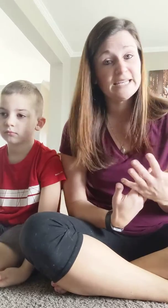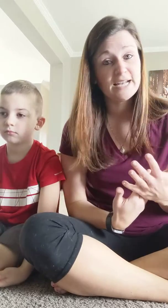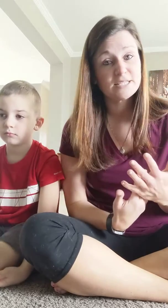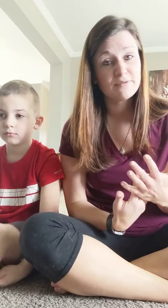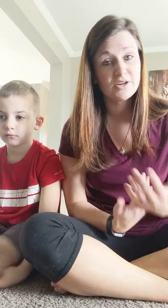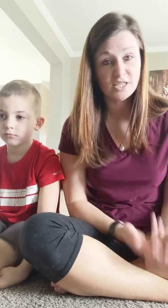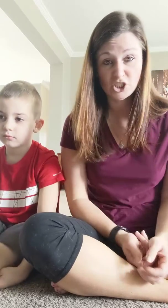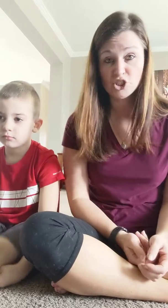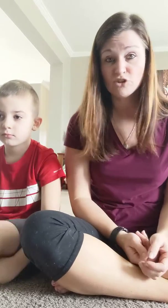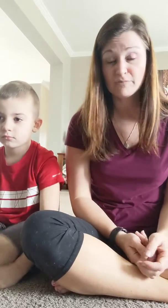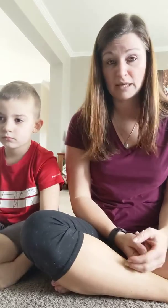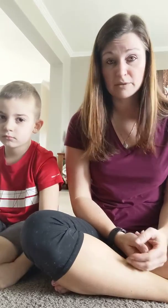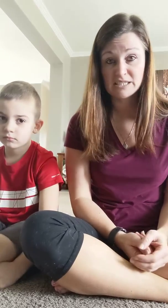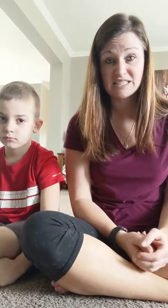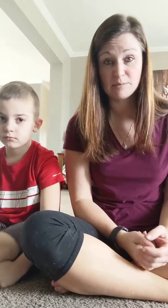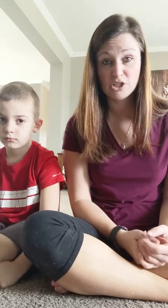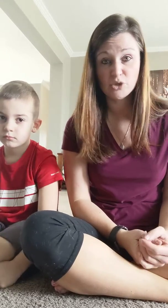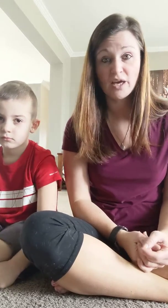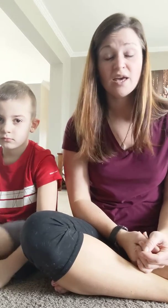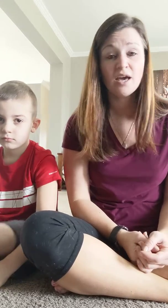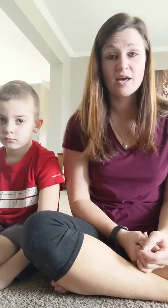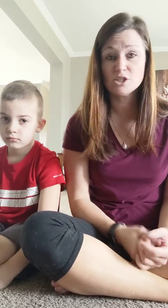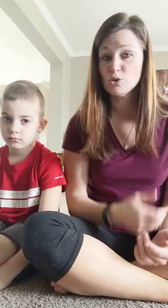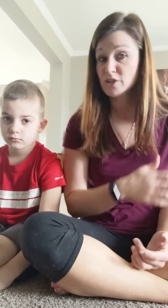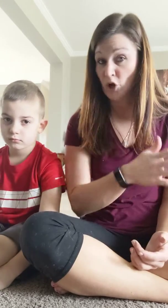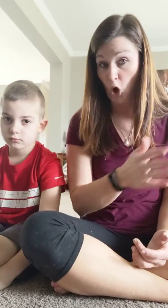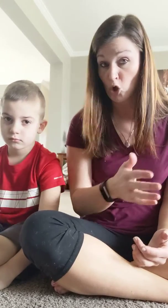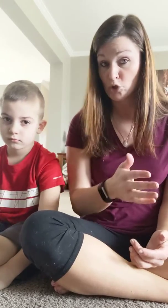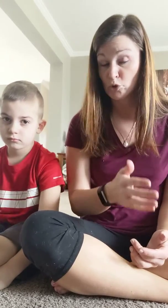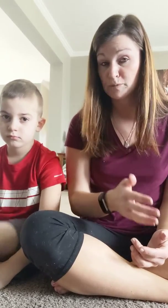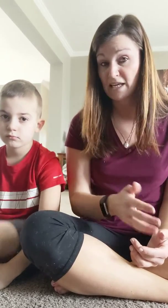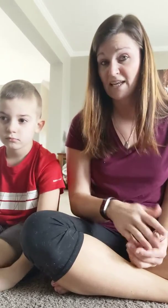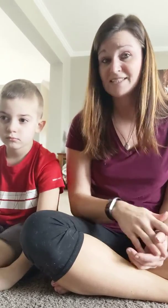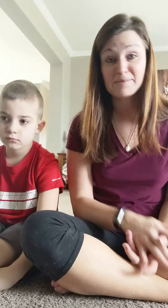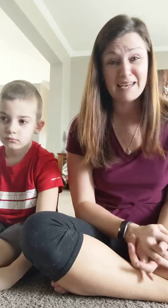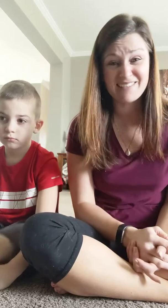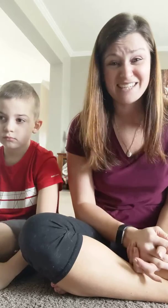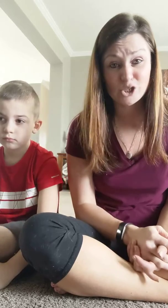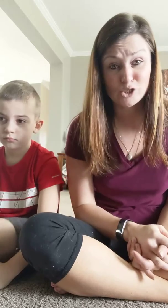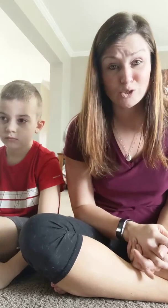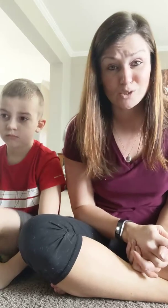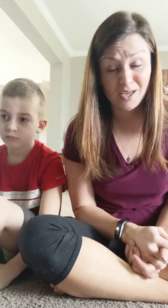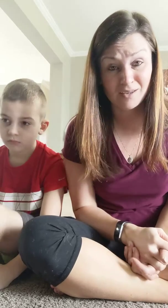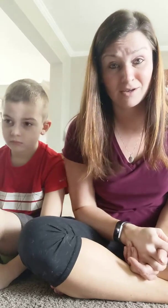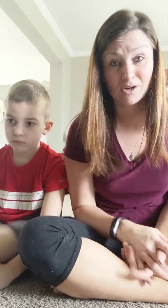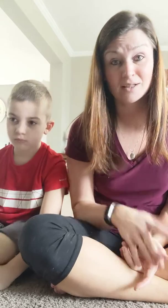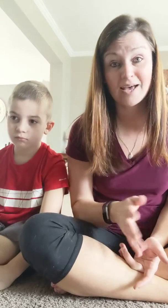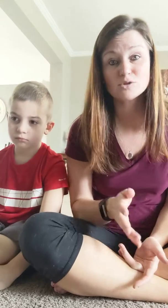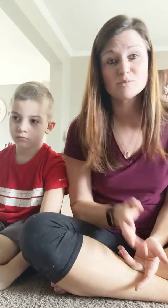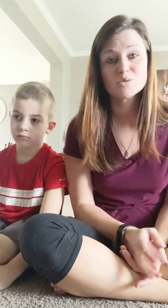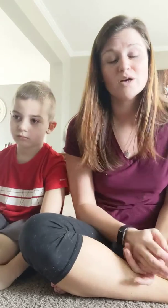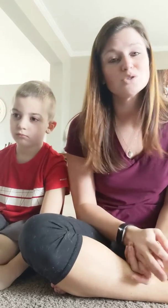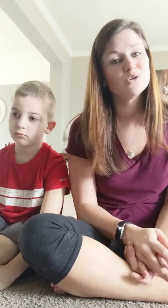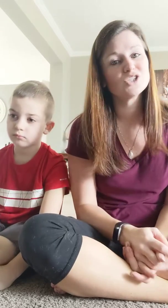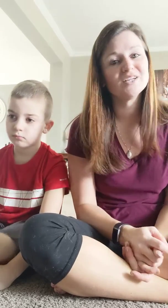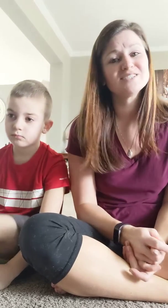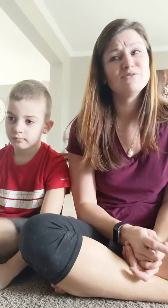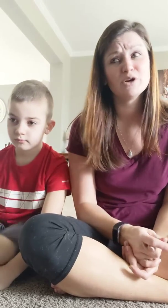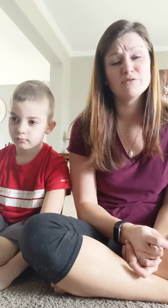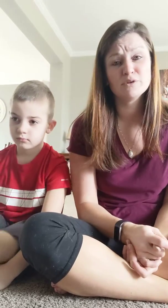in on some of our sessions, you've been able to see me do it. It's used in all the group settings, and many of the teachers are using it in their classrooms as well, so your child is very